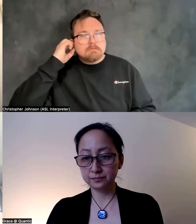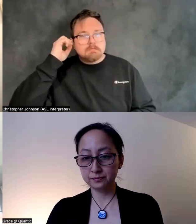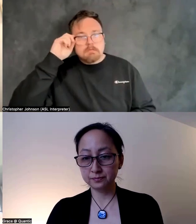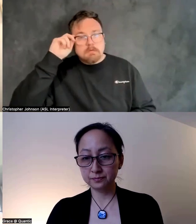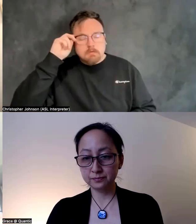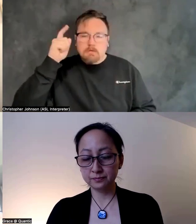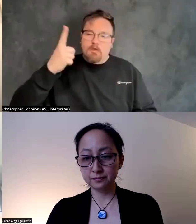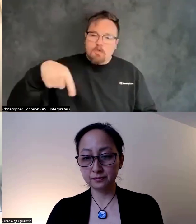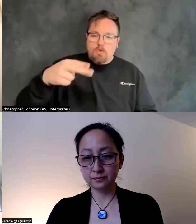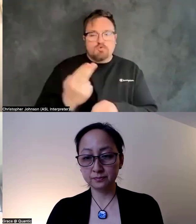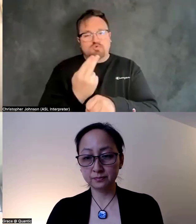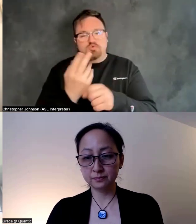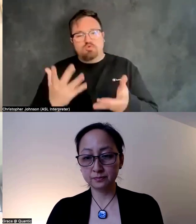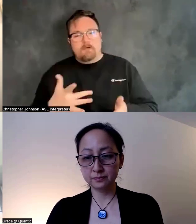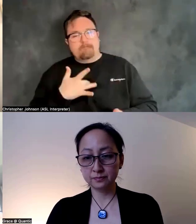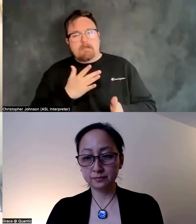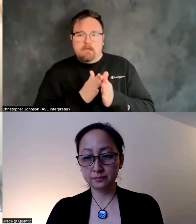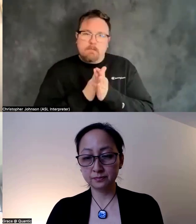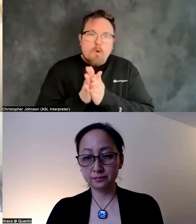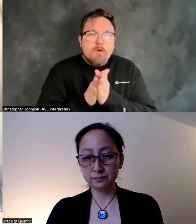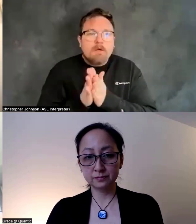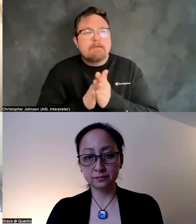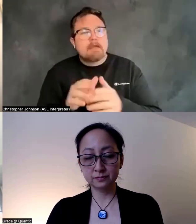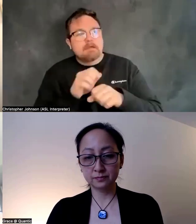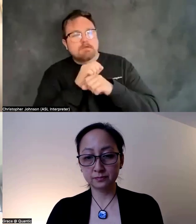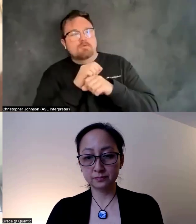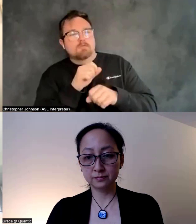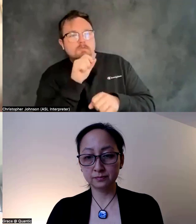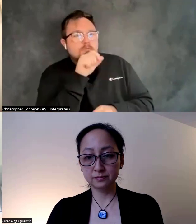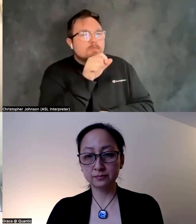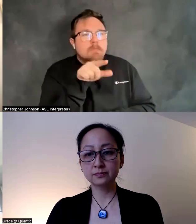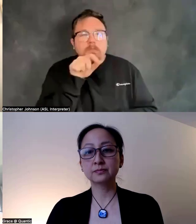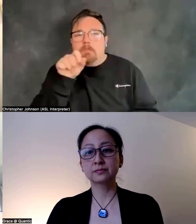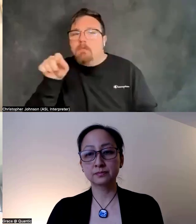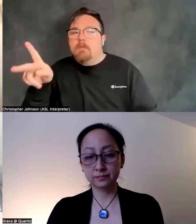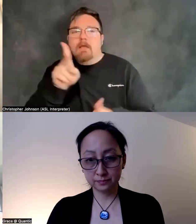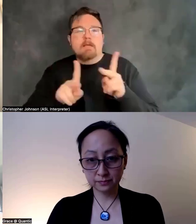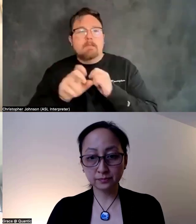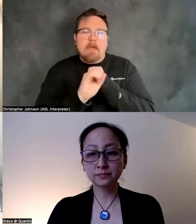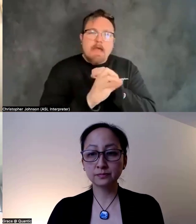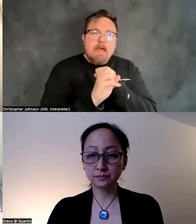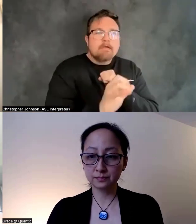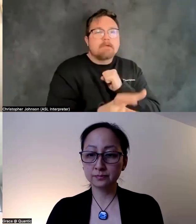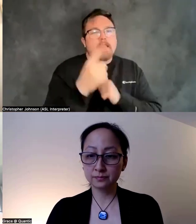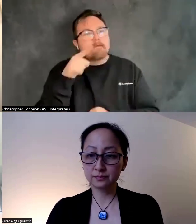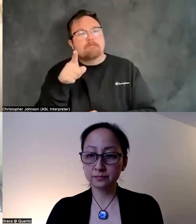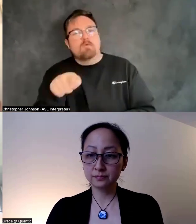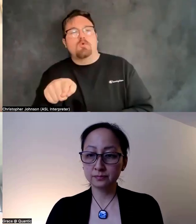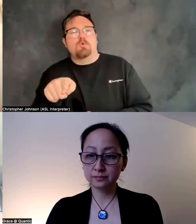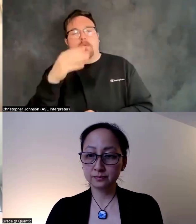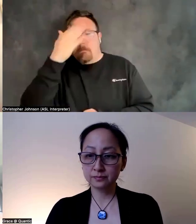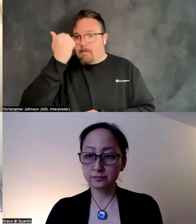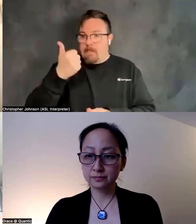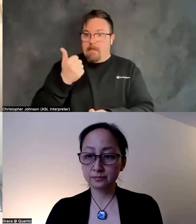are more incentivized to spread the word among the people they interact with, because they are